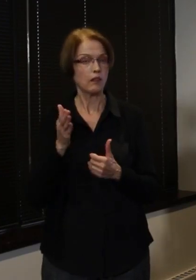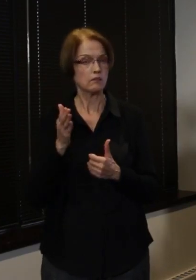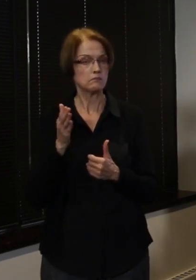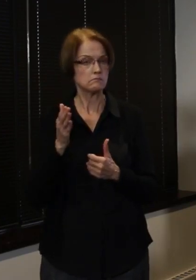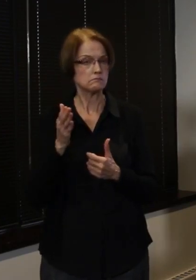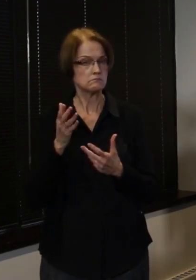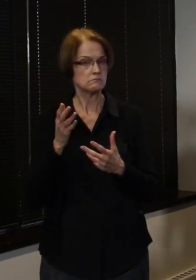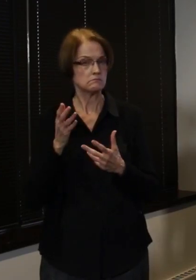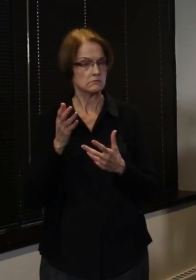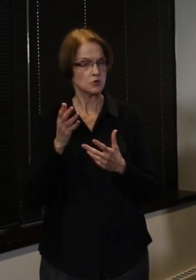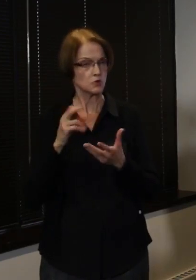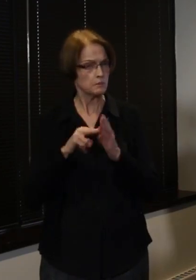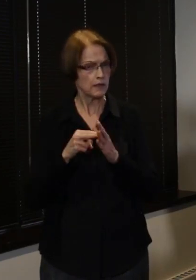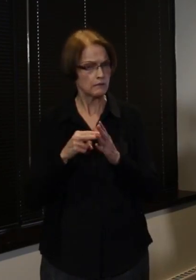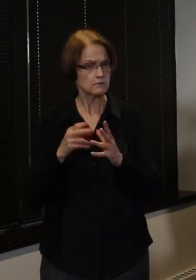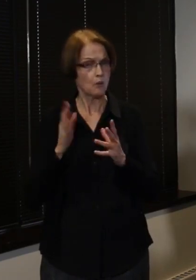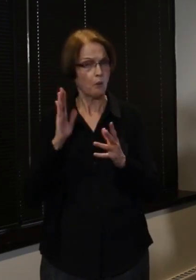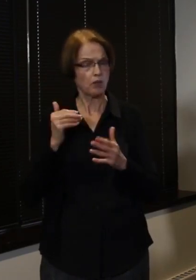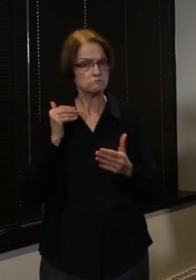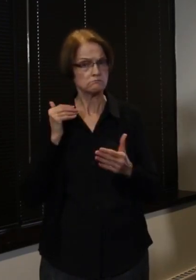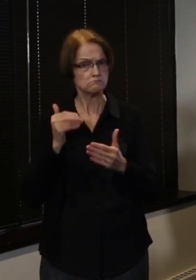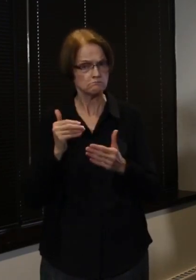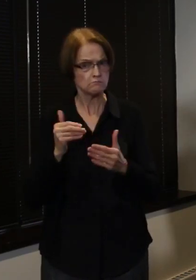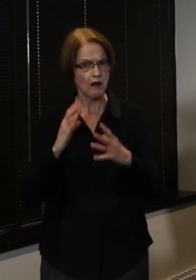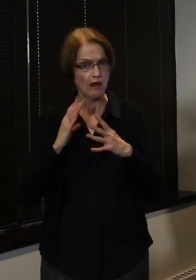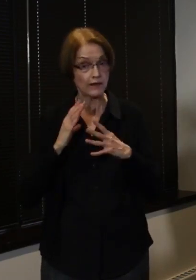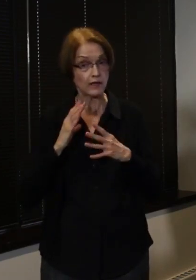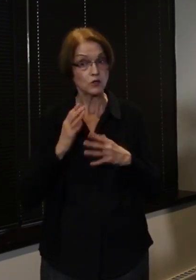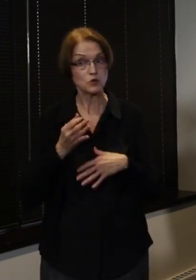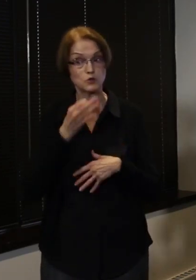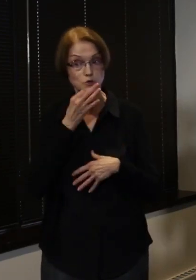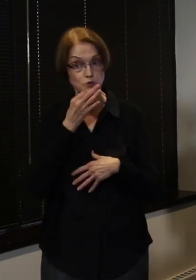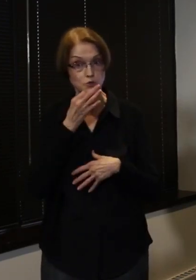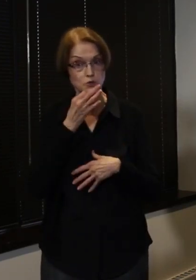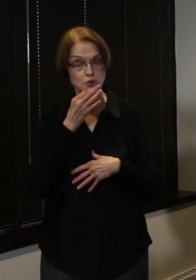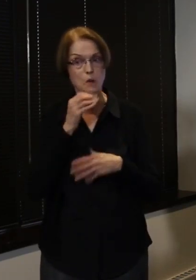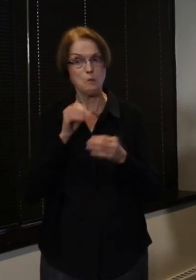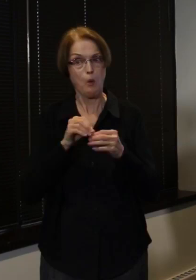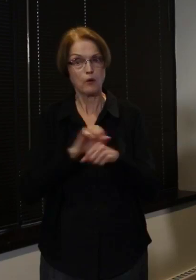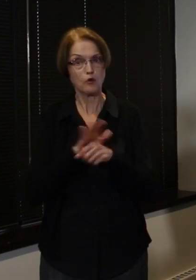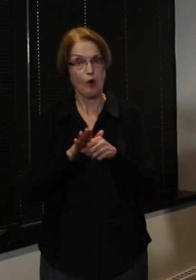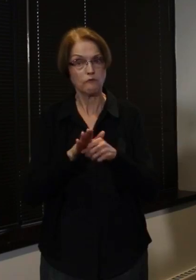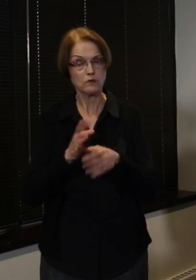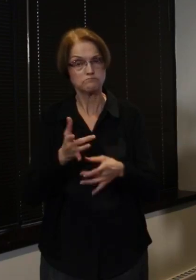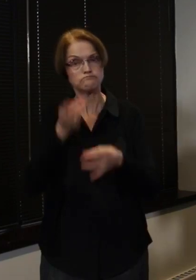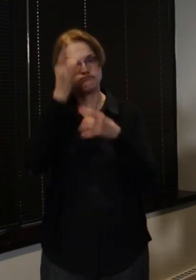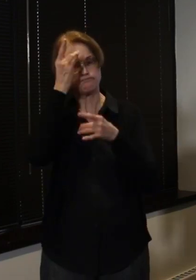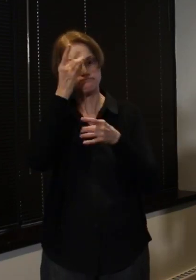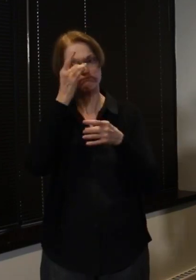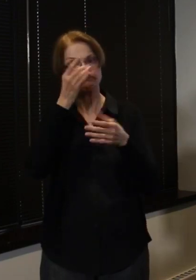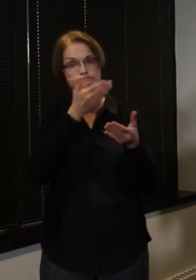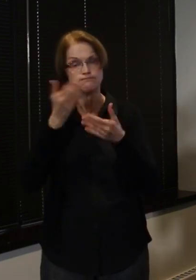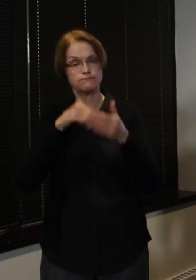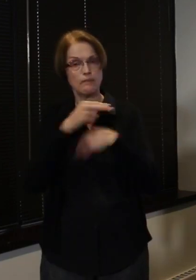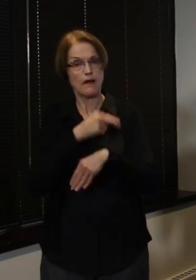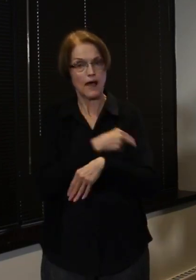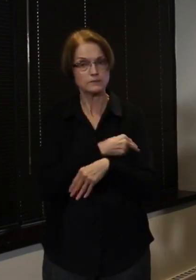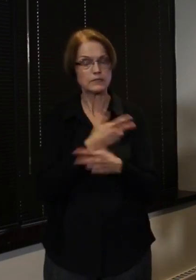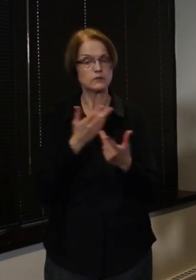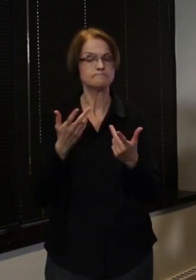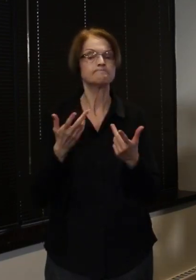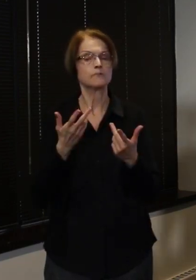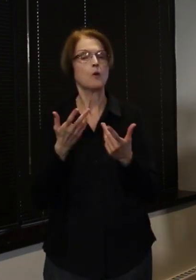surge from COVID, that's what we're still waiting to see, is what happens with Thanksgiving, what's going to happen with